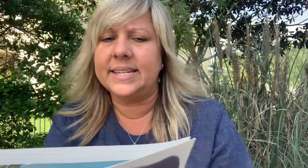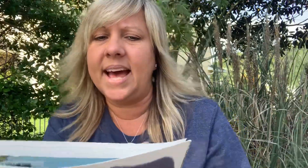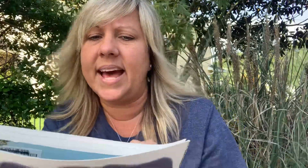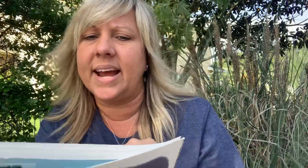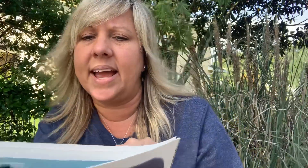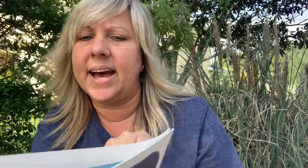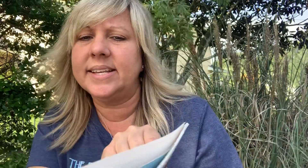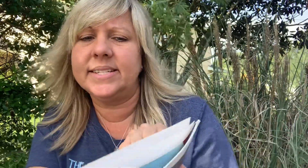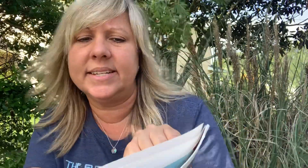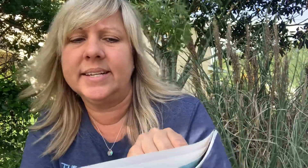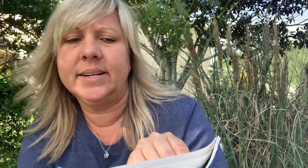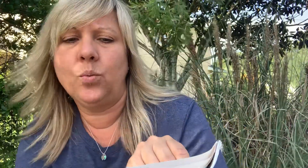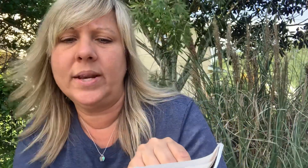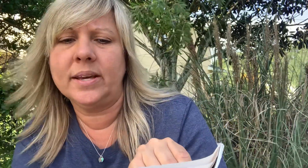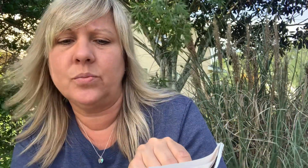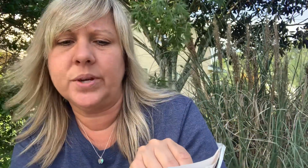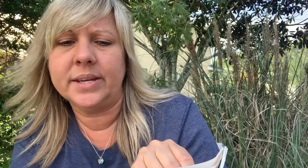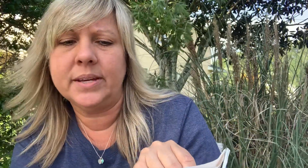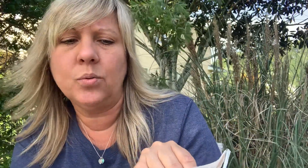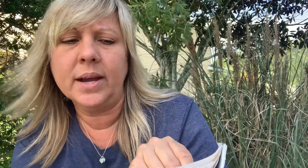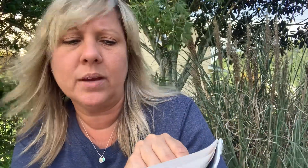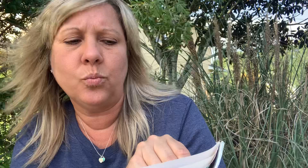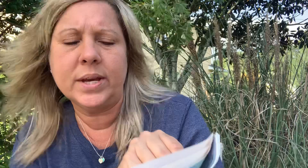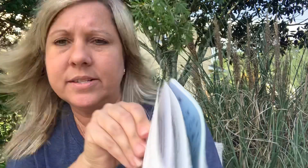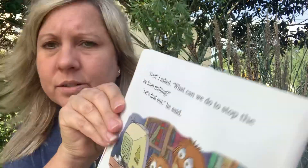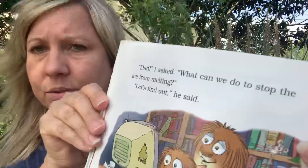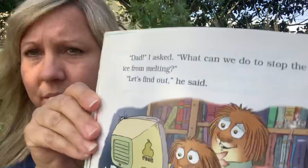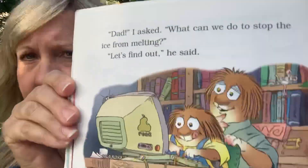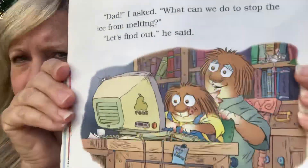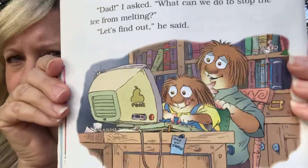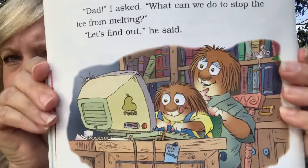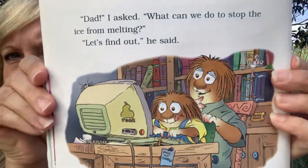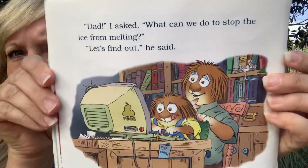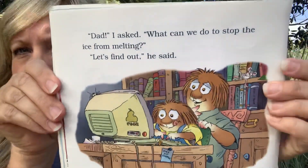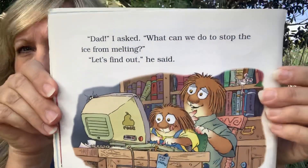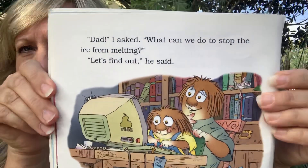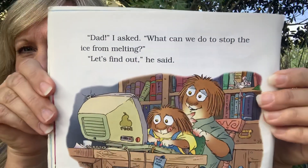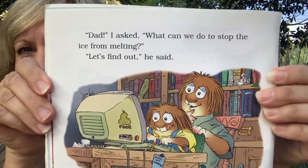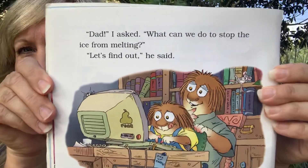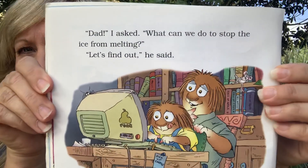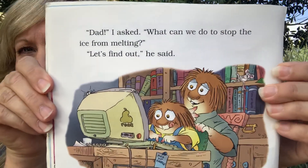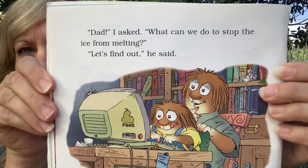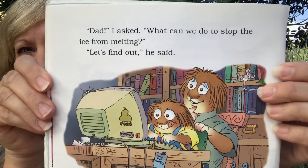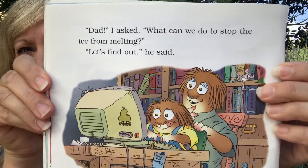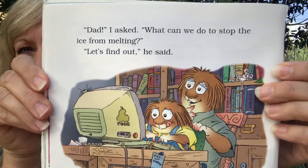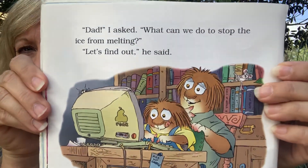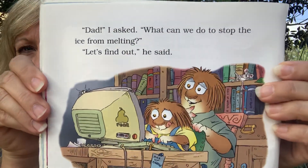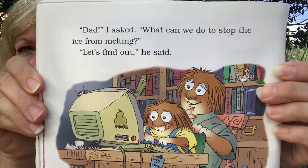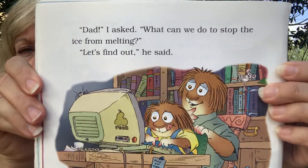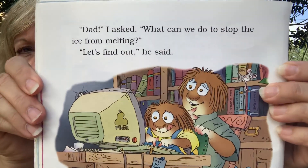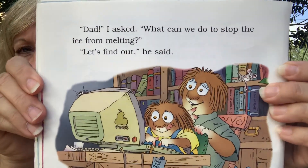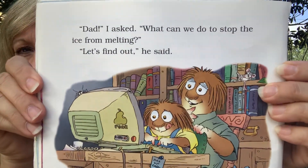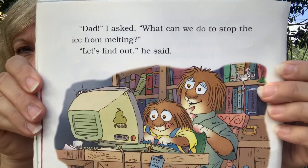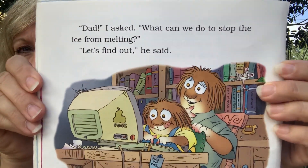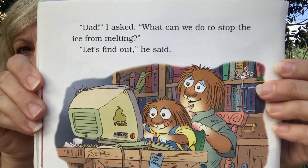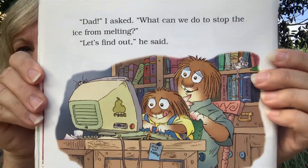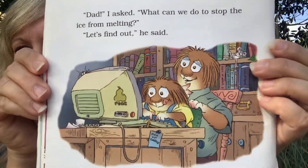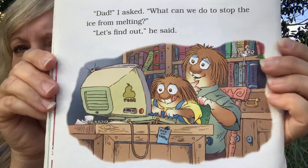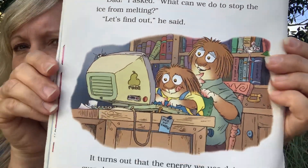Dad, I asked, what can we do to stop the ice from melting? Let's find out,